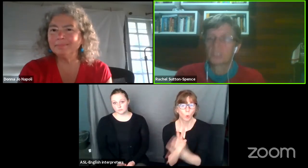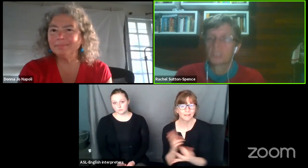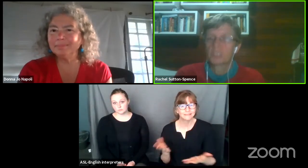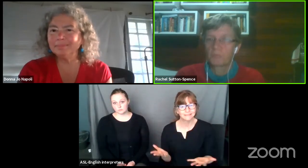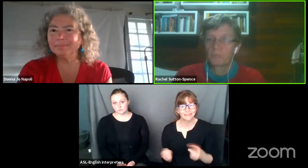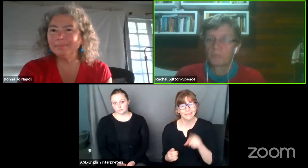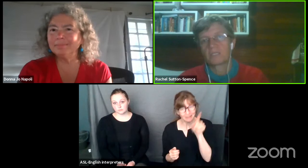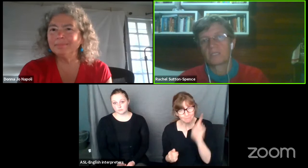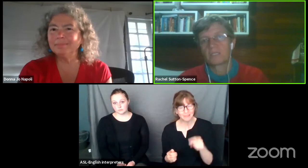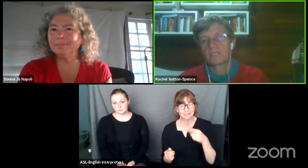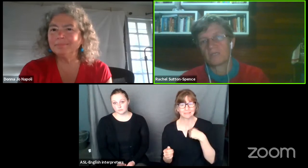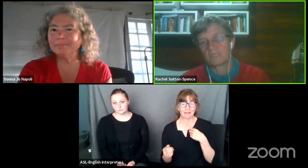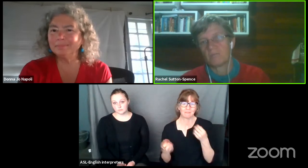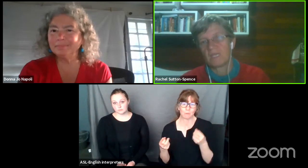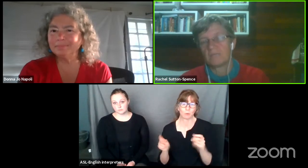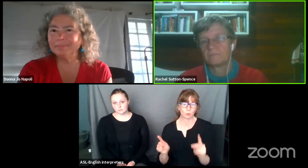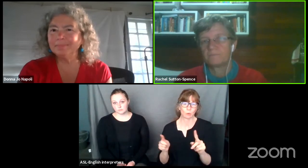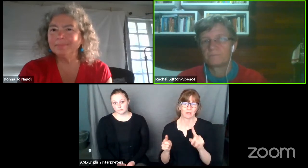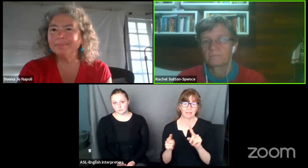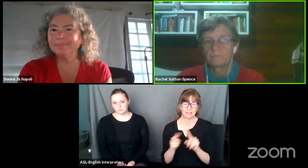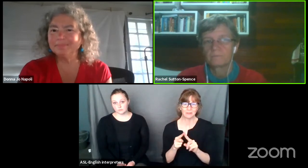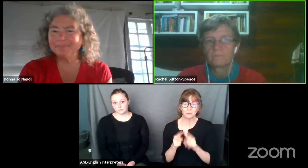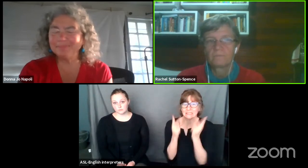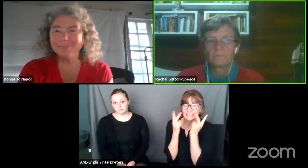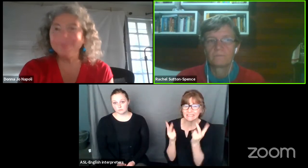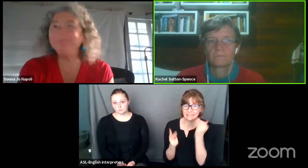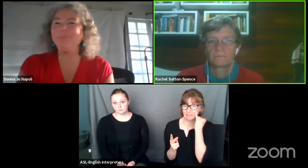to explore that bit of his me.